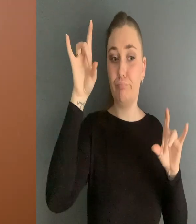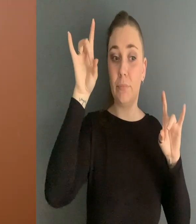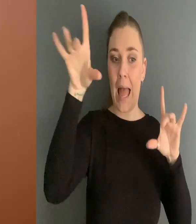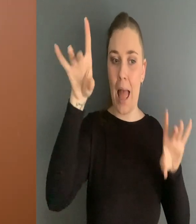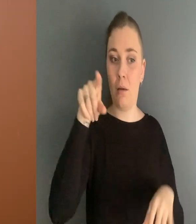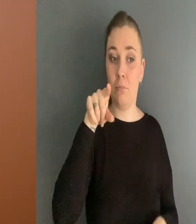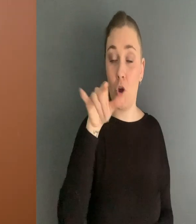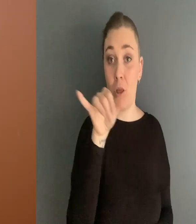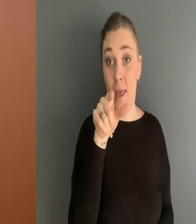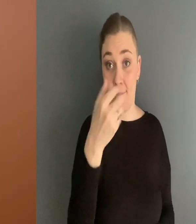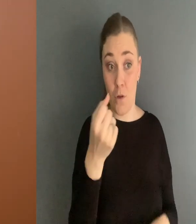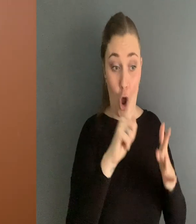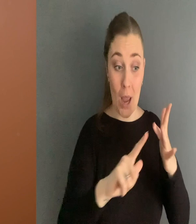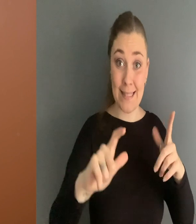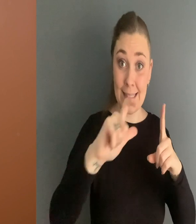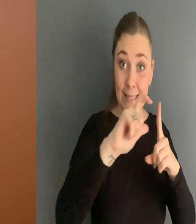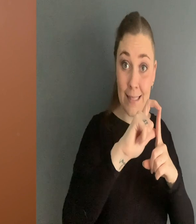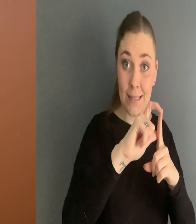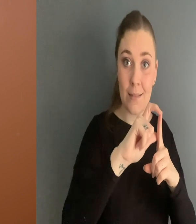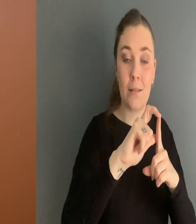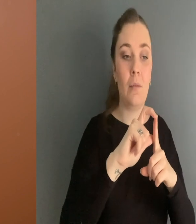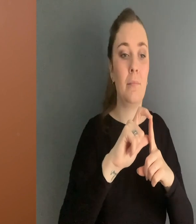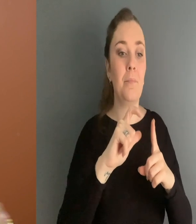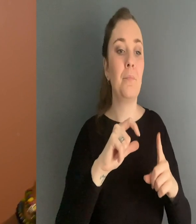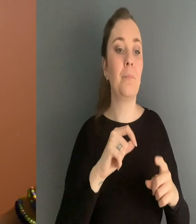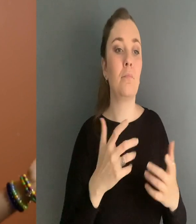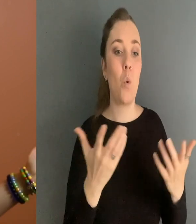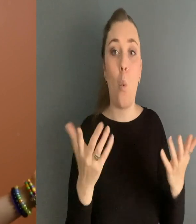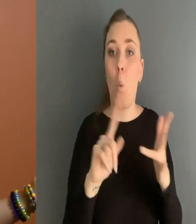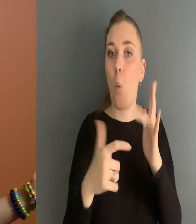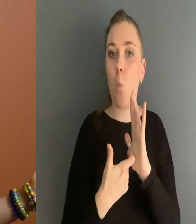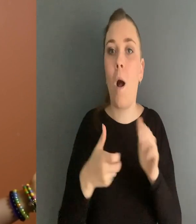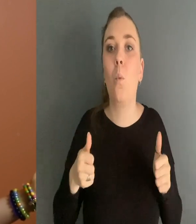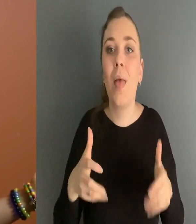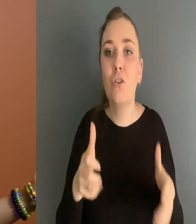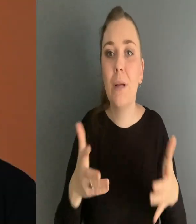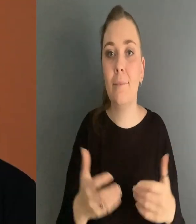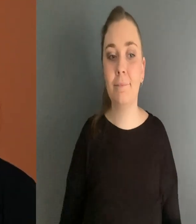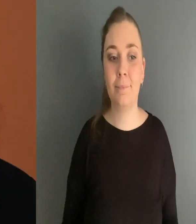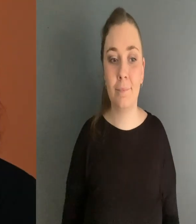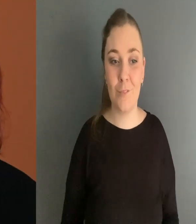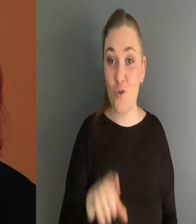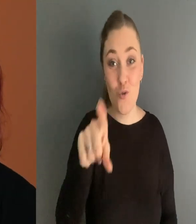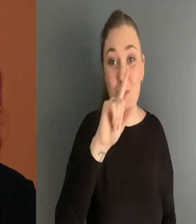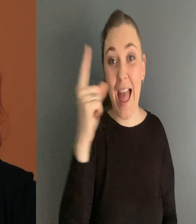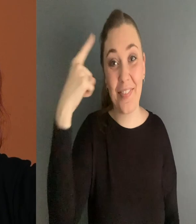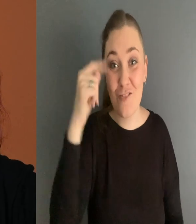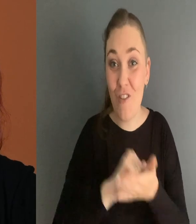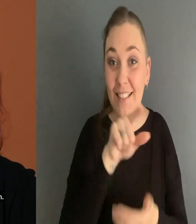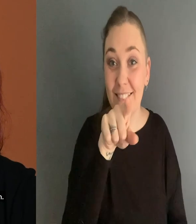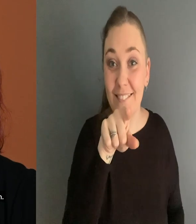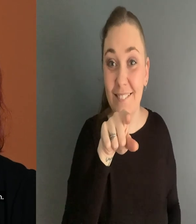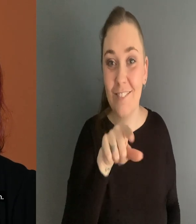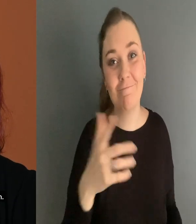that either has an intellectual disability or is in a wheelchair. You can't think of one can you?